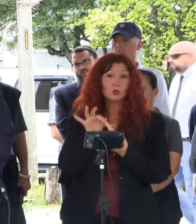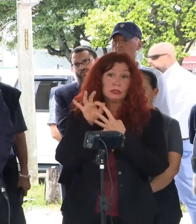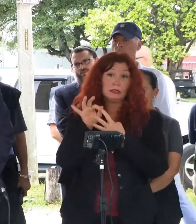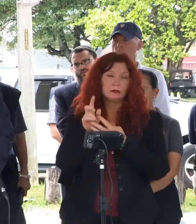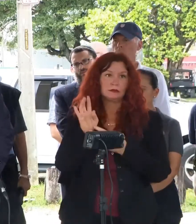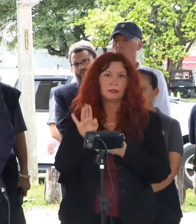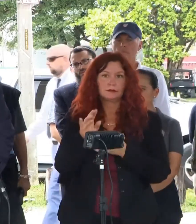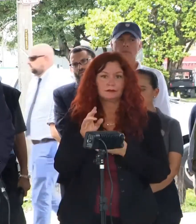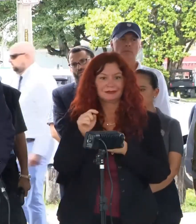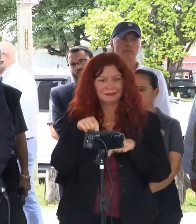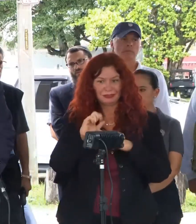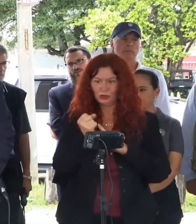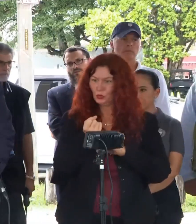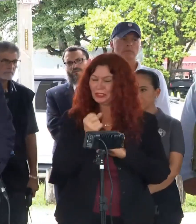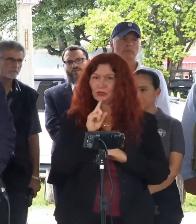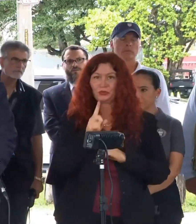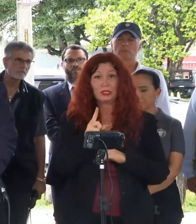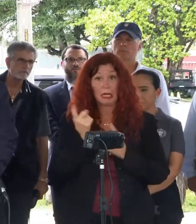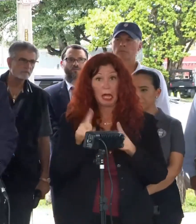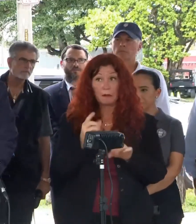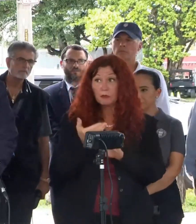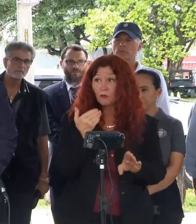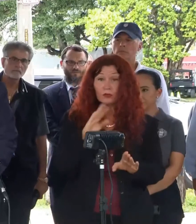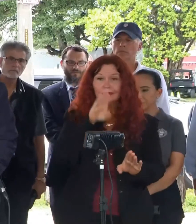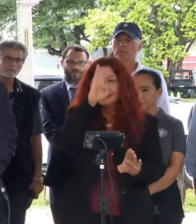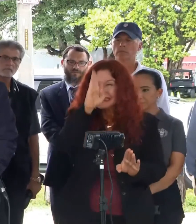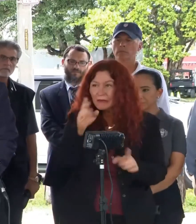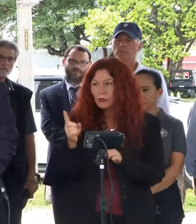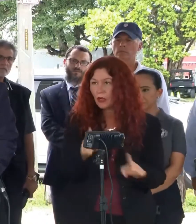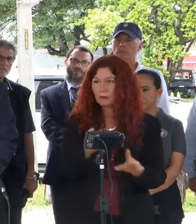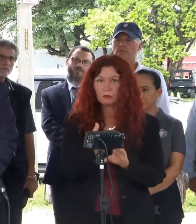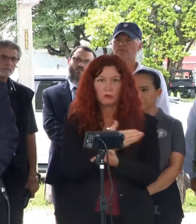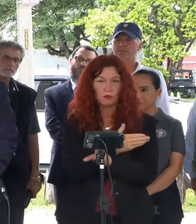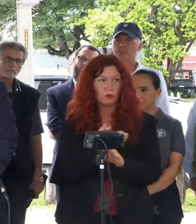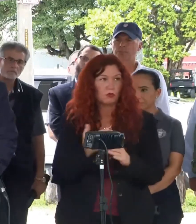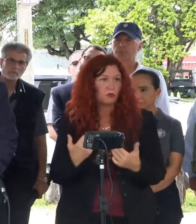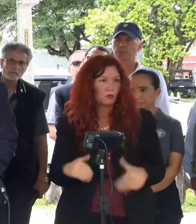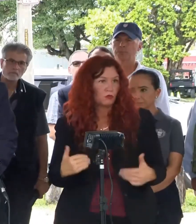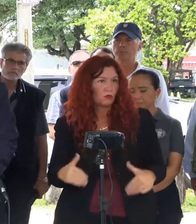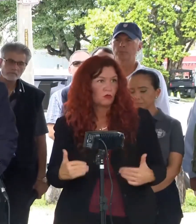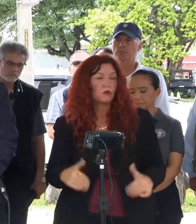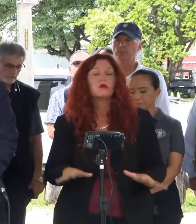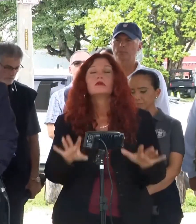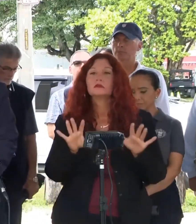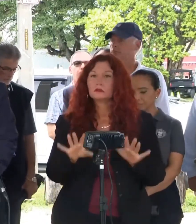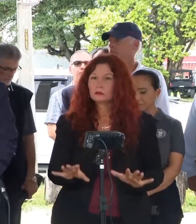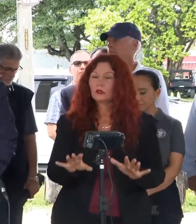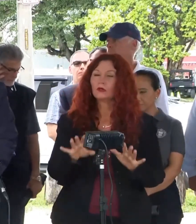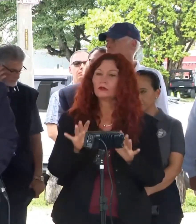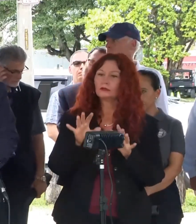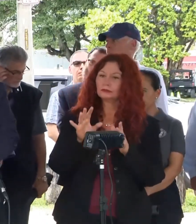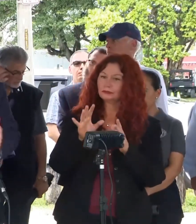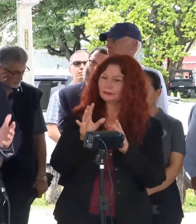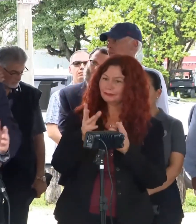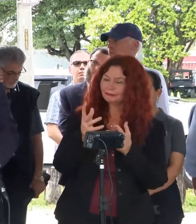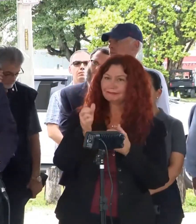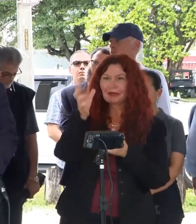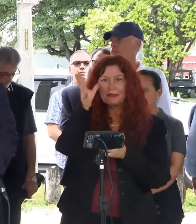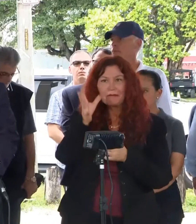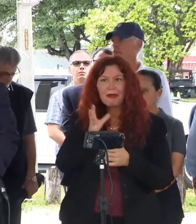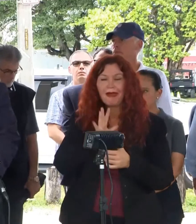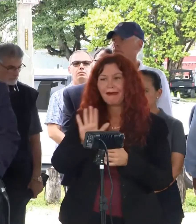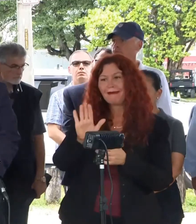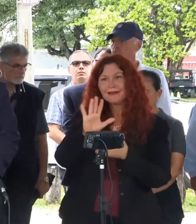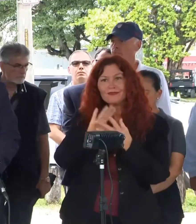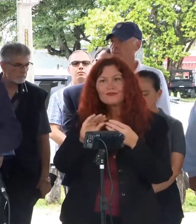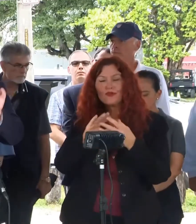I was inspired just talking with him, and you could tell what he's been able to do, what his kids have been able to do. Very